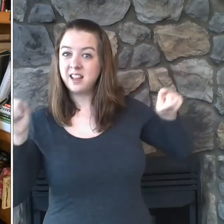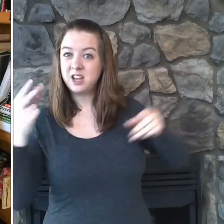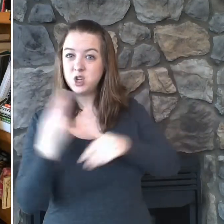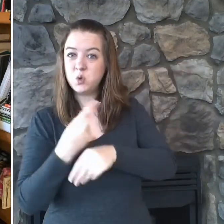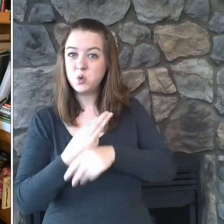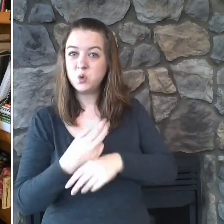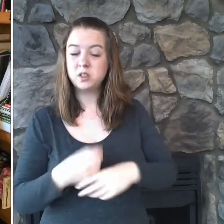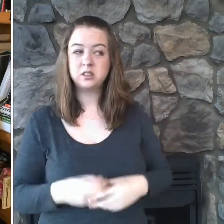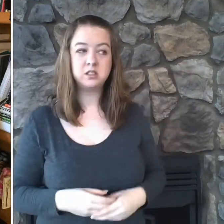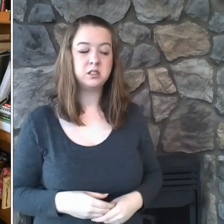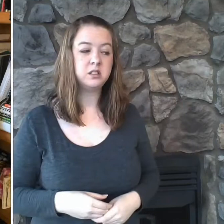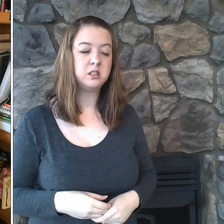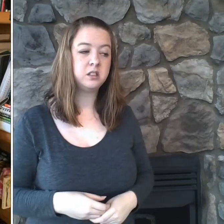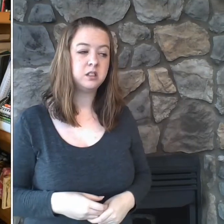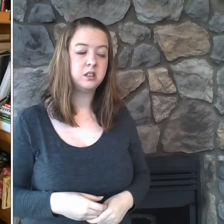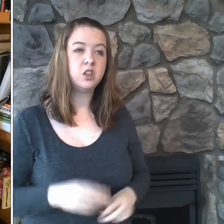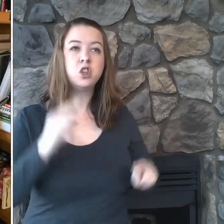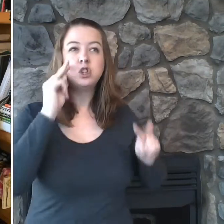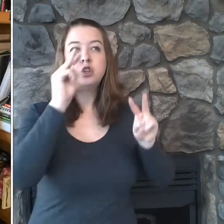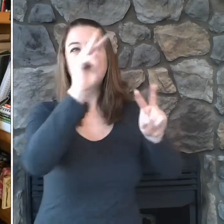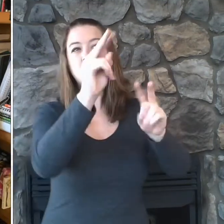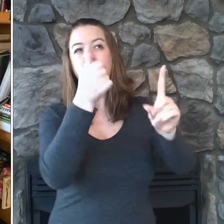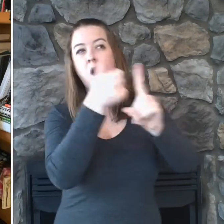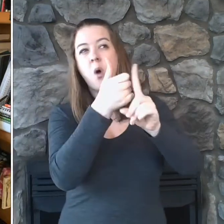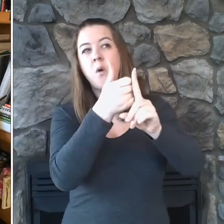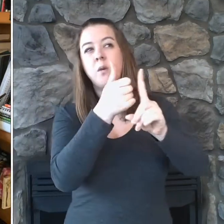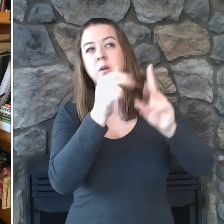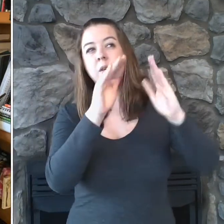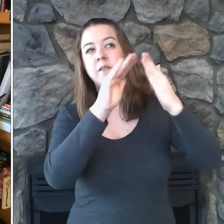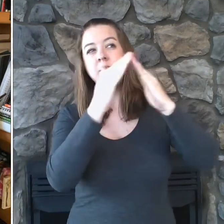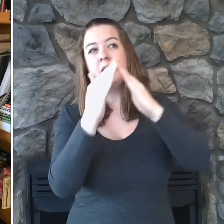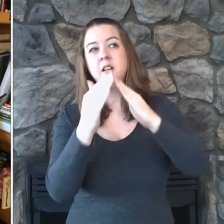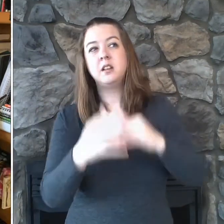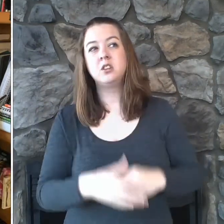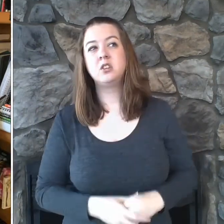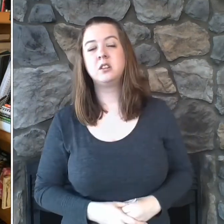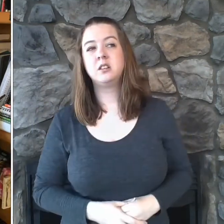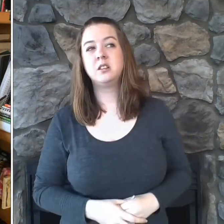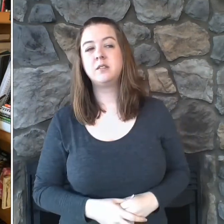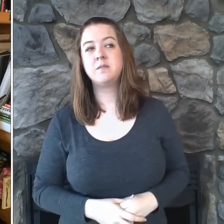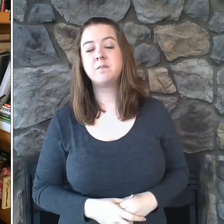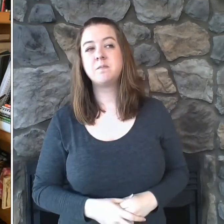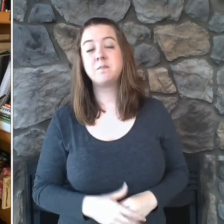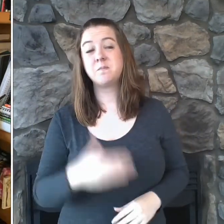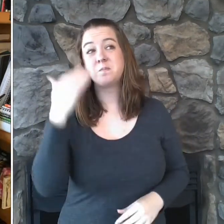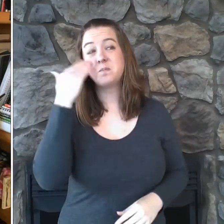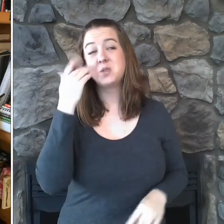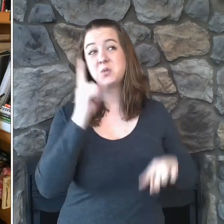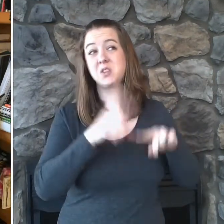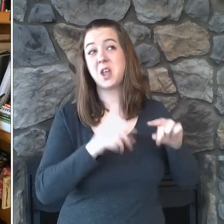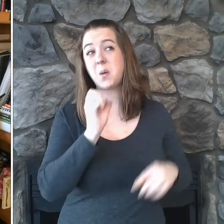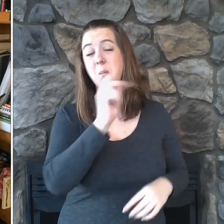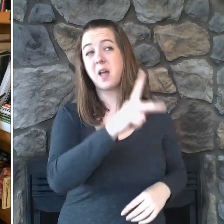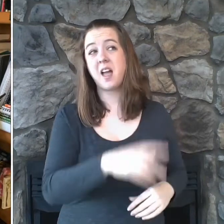Then Pretty Face looked back toward her own village. She knew she could not return there.